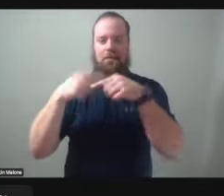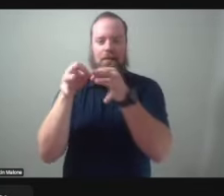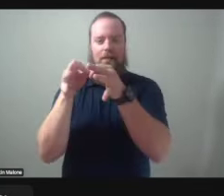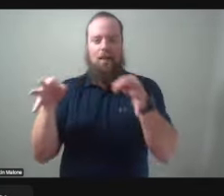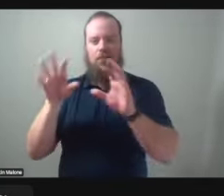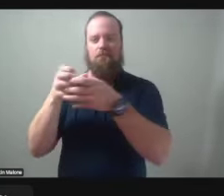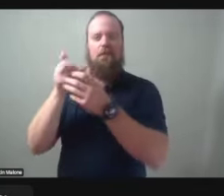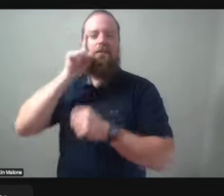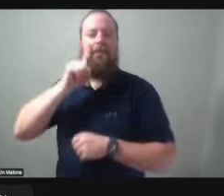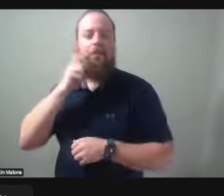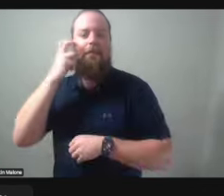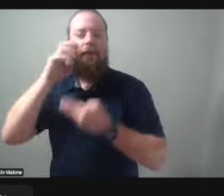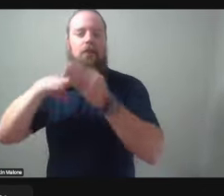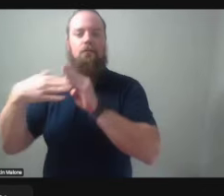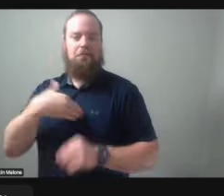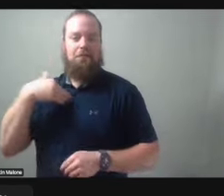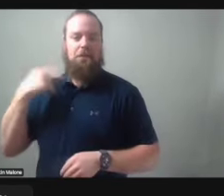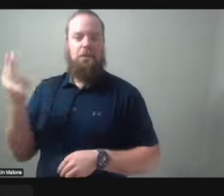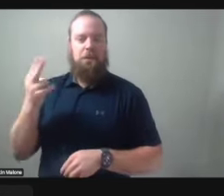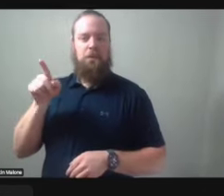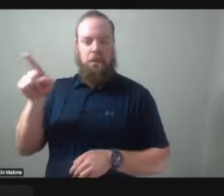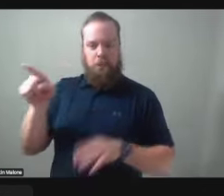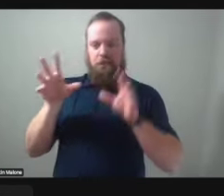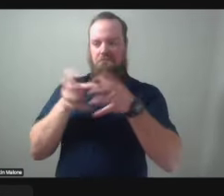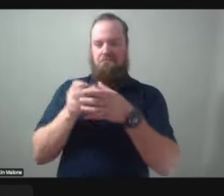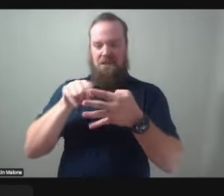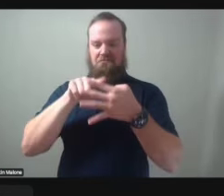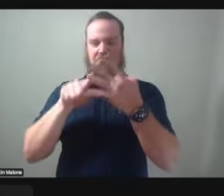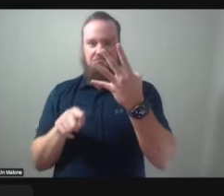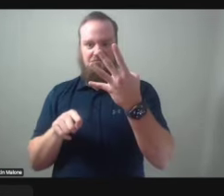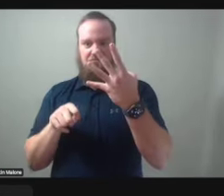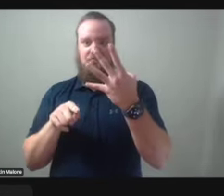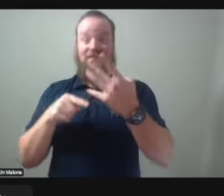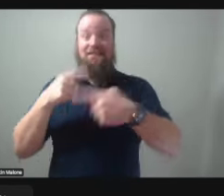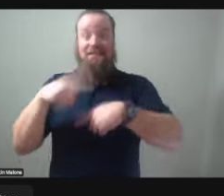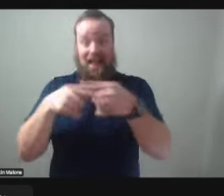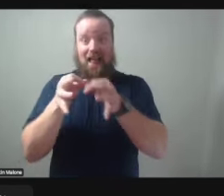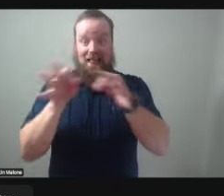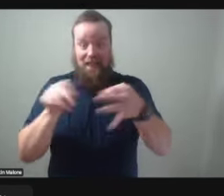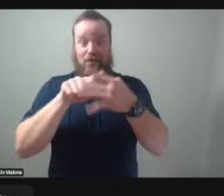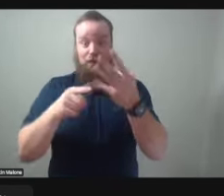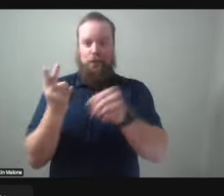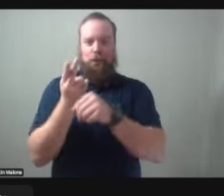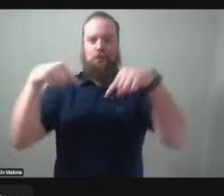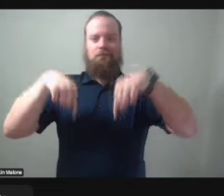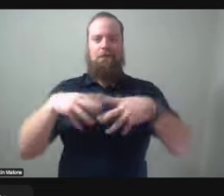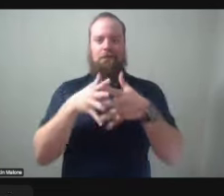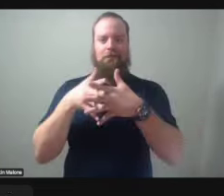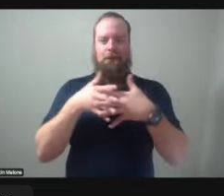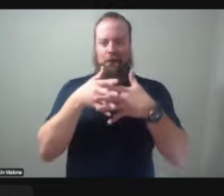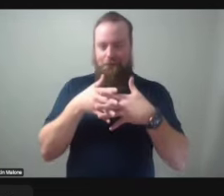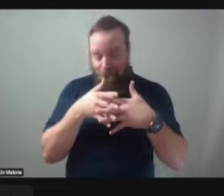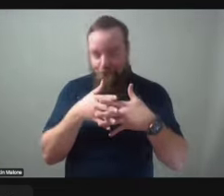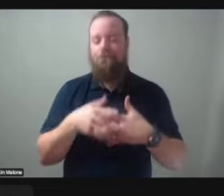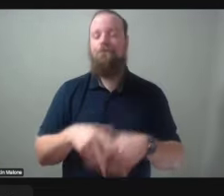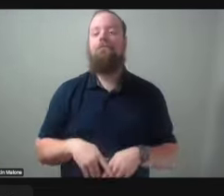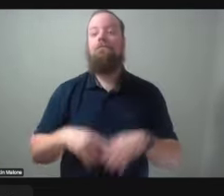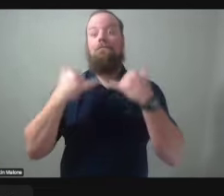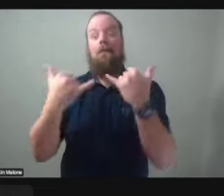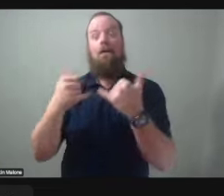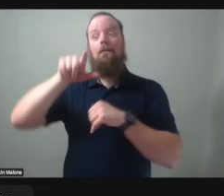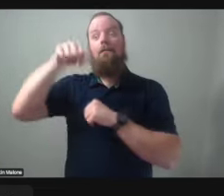We have American Sign Language, British Sign Language. The deaf community uses their own form of sign language, tactile sign language. And